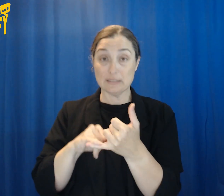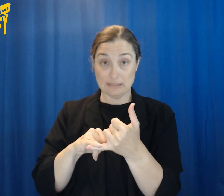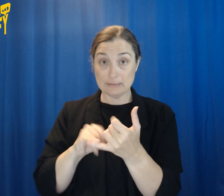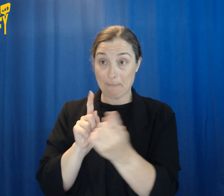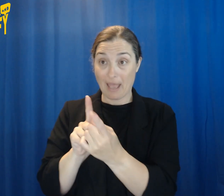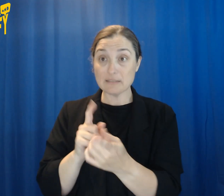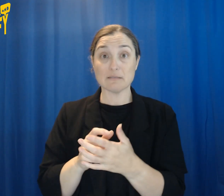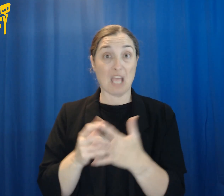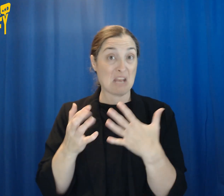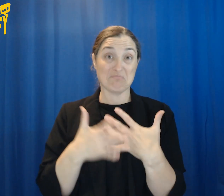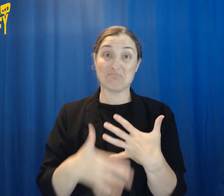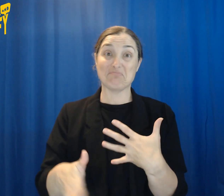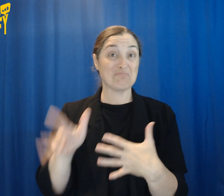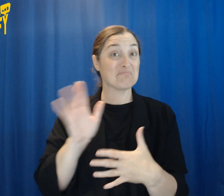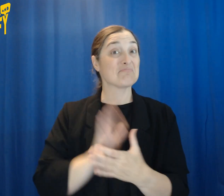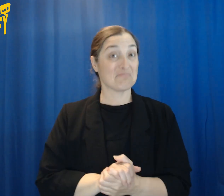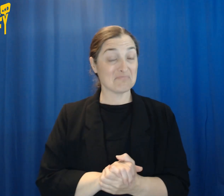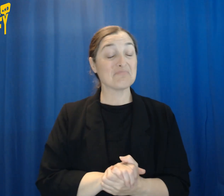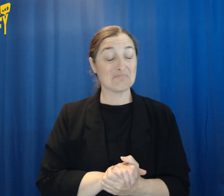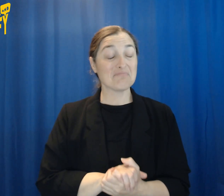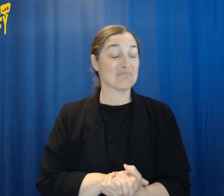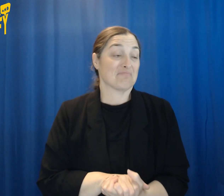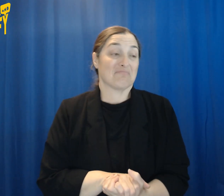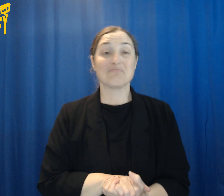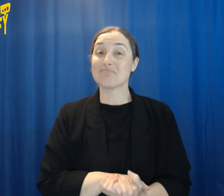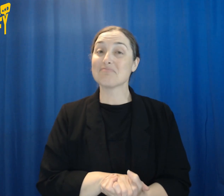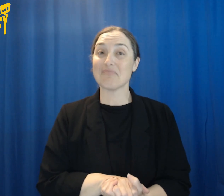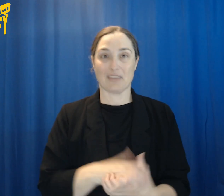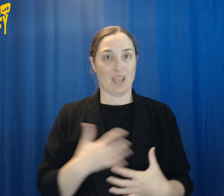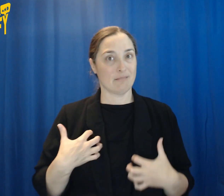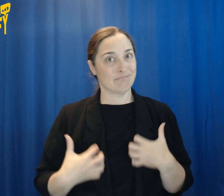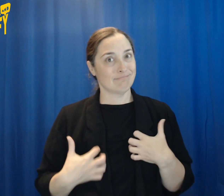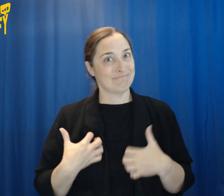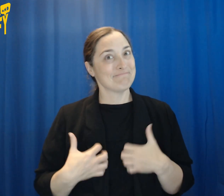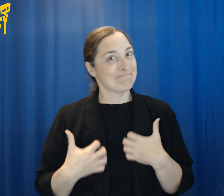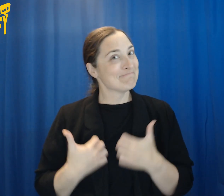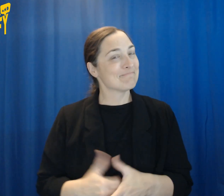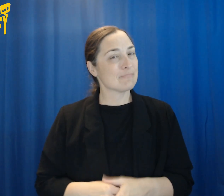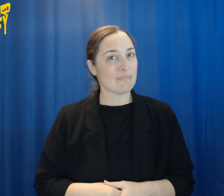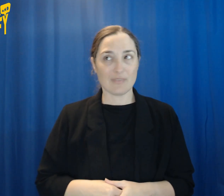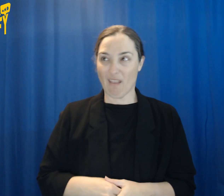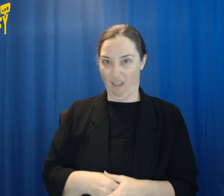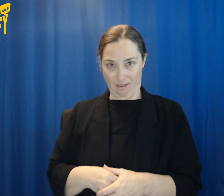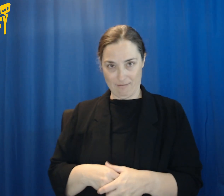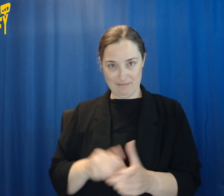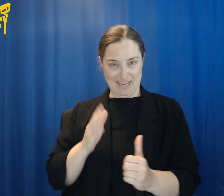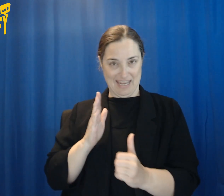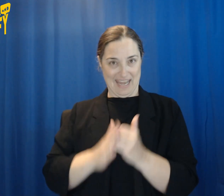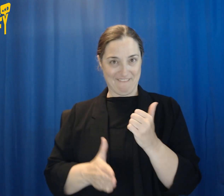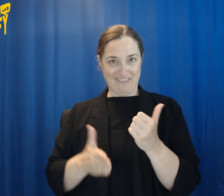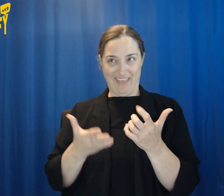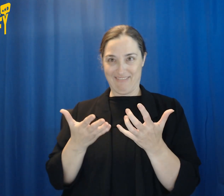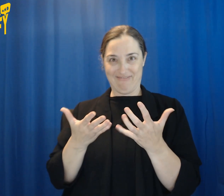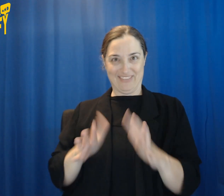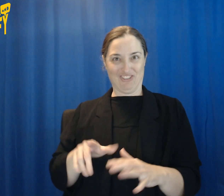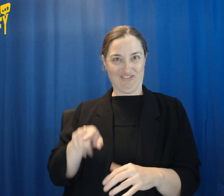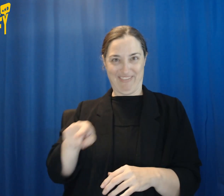is history. And it was super exciting. I've never been at the coalface of that, but that seems like it